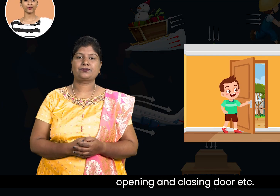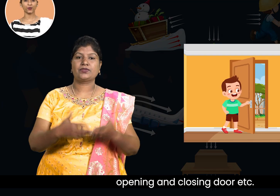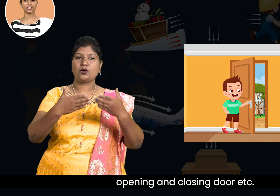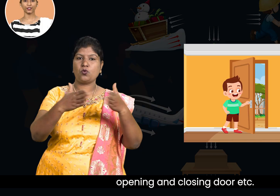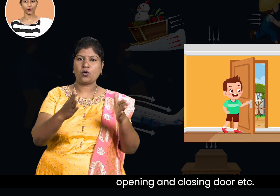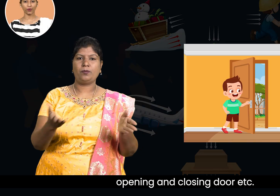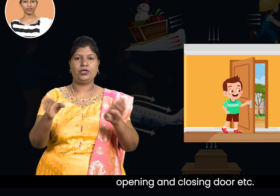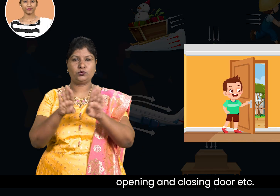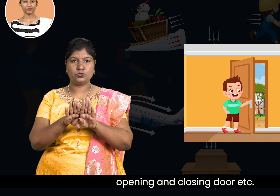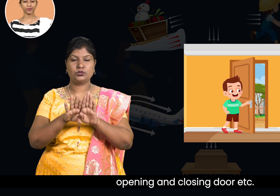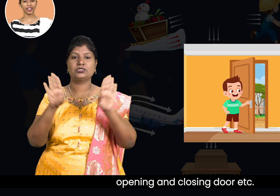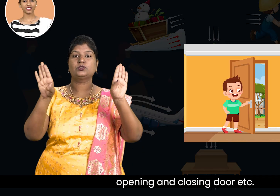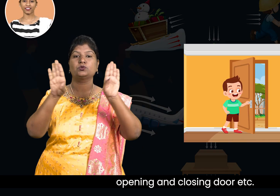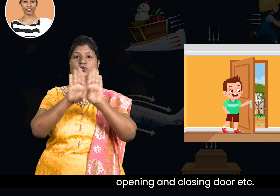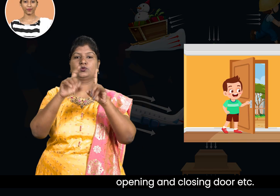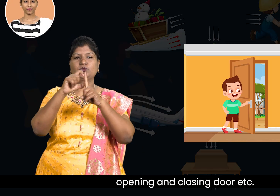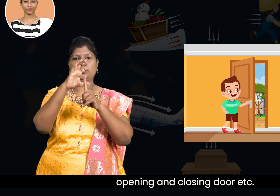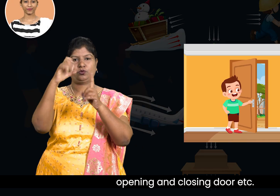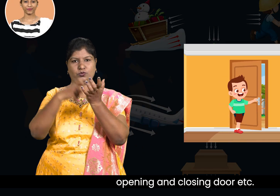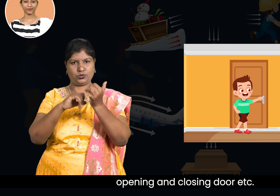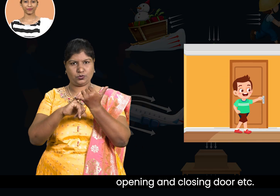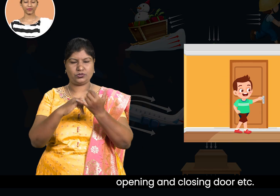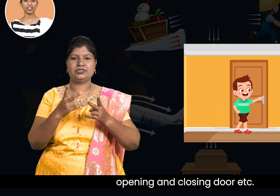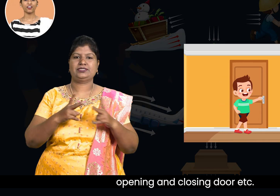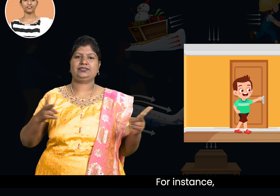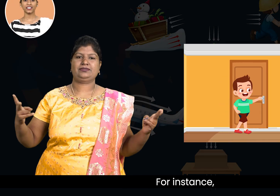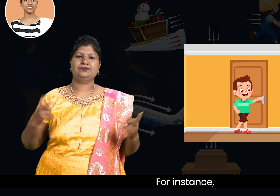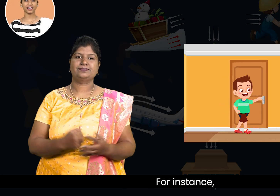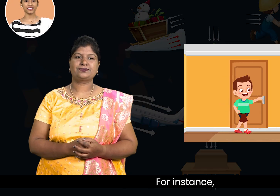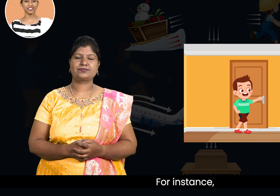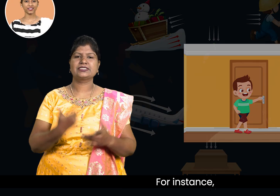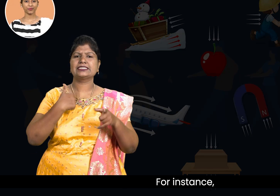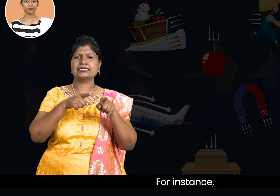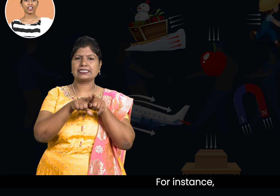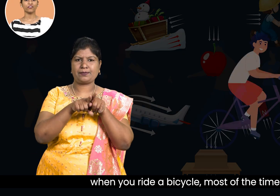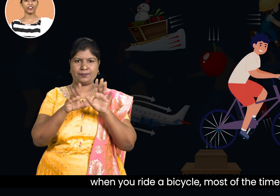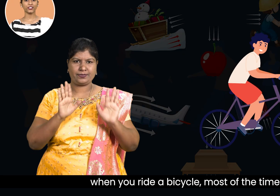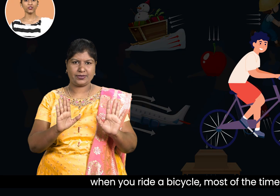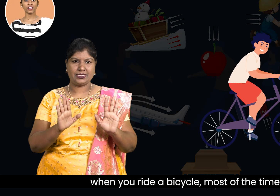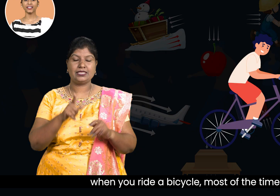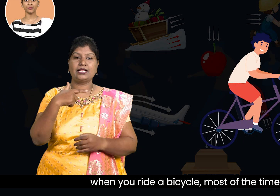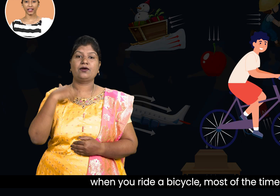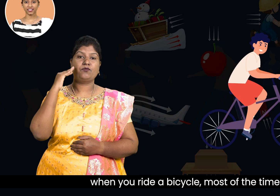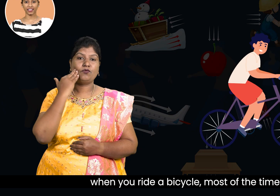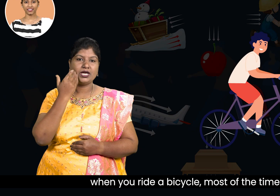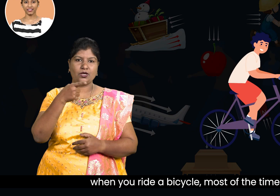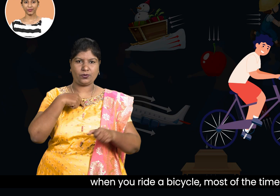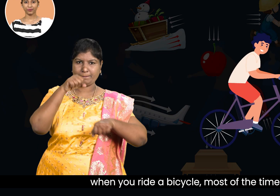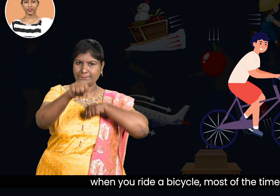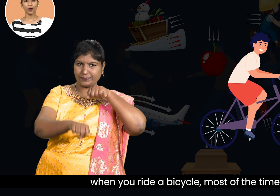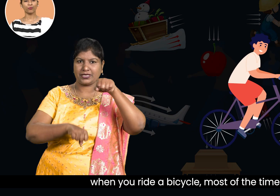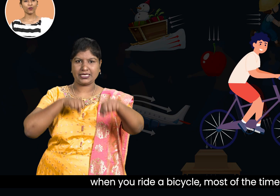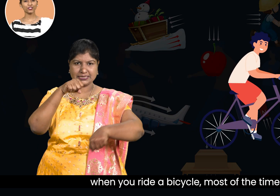opening and closing door, etc. For instance, when you ride a